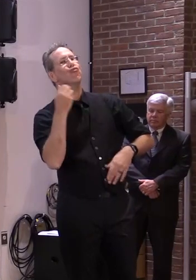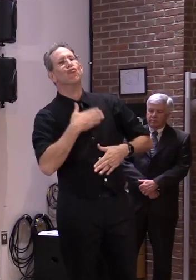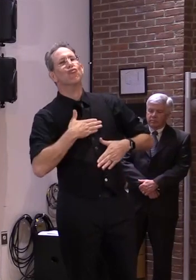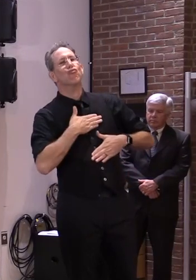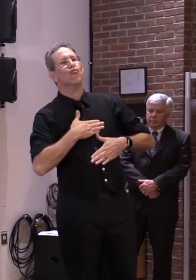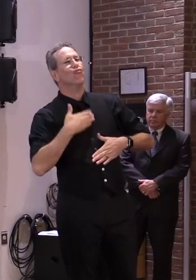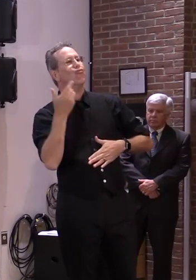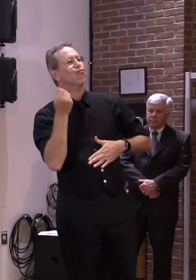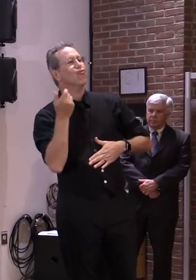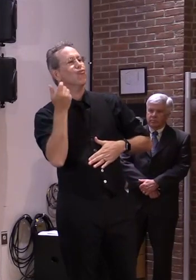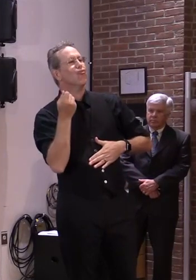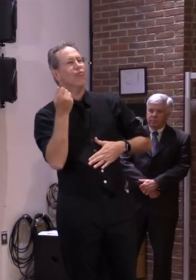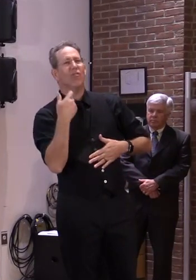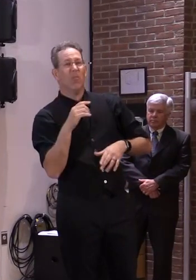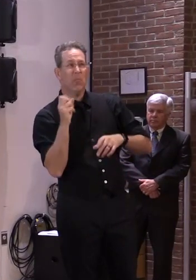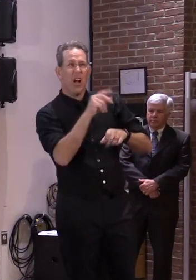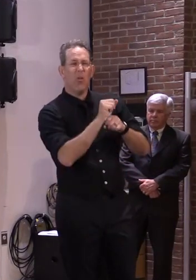Yeah,